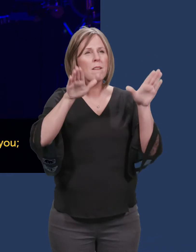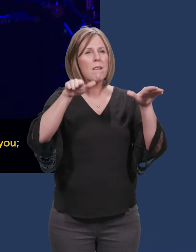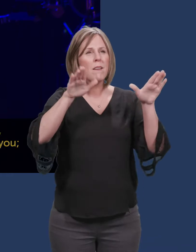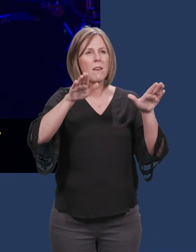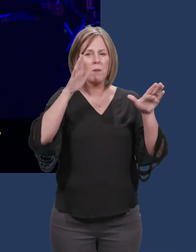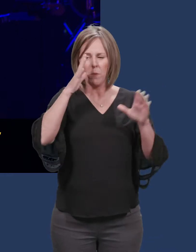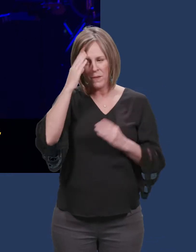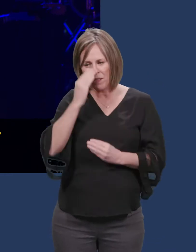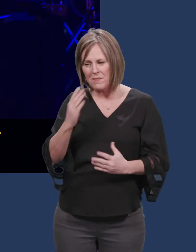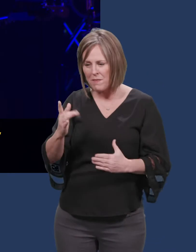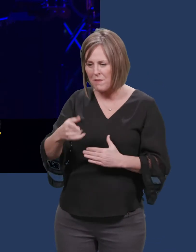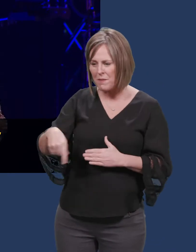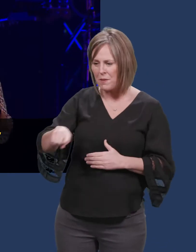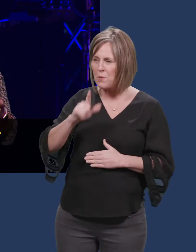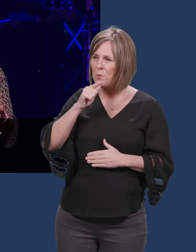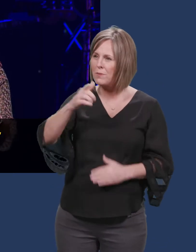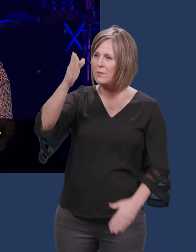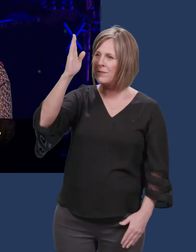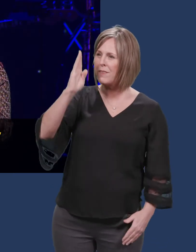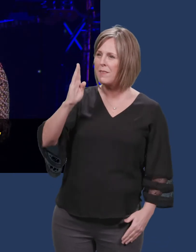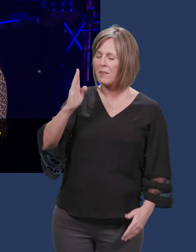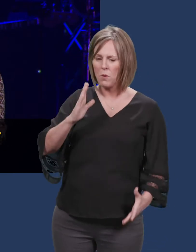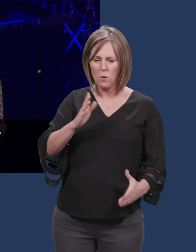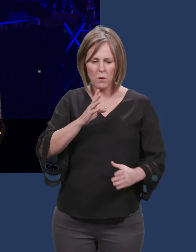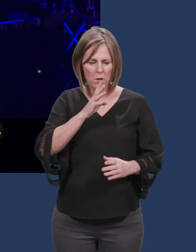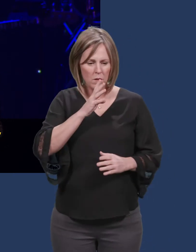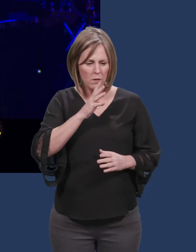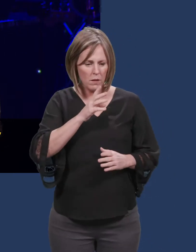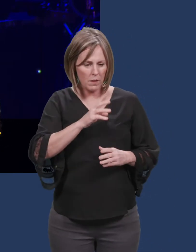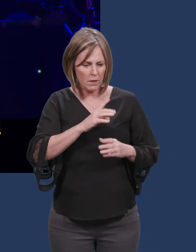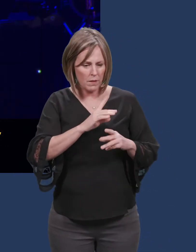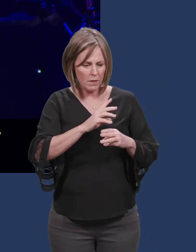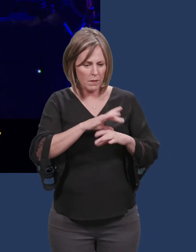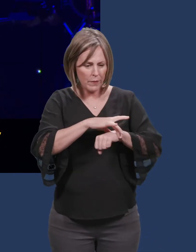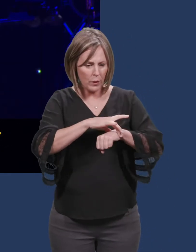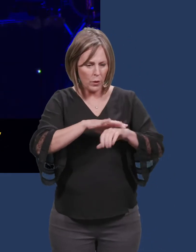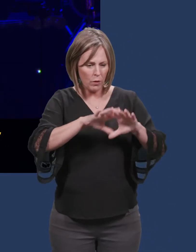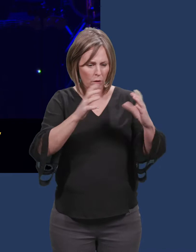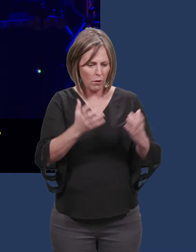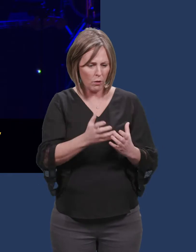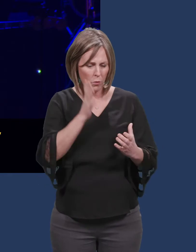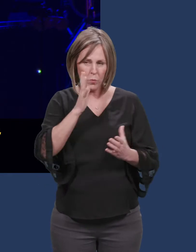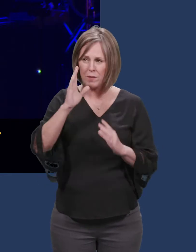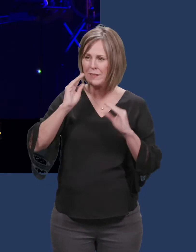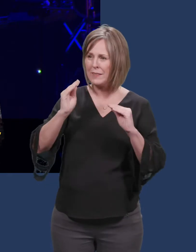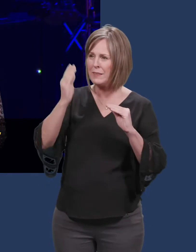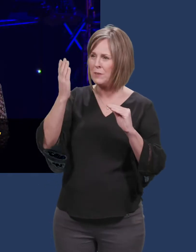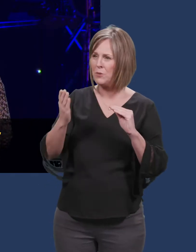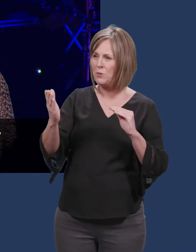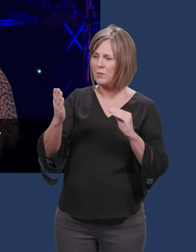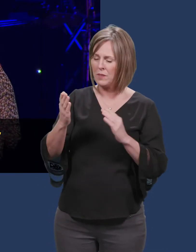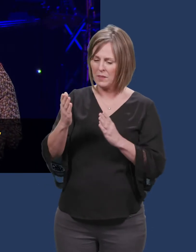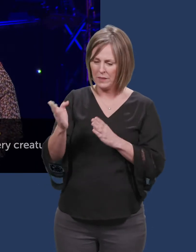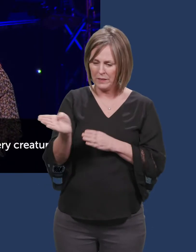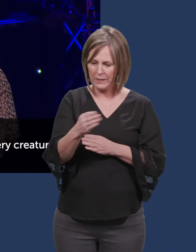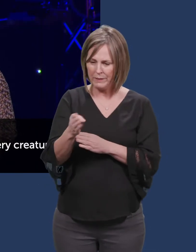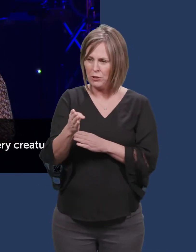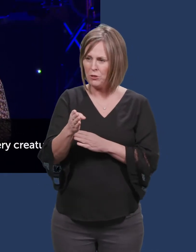you. Or speak to the earth and it will teach you, or let the fish in the sea inform